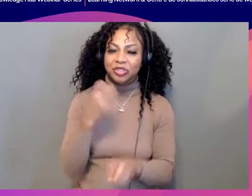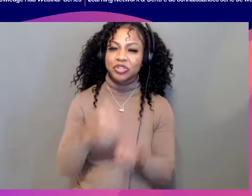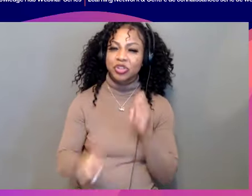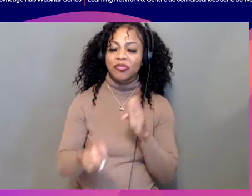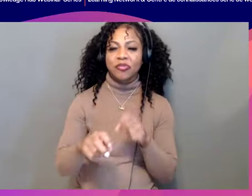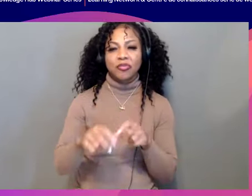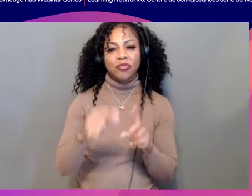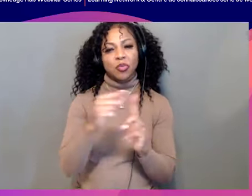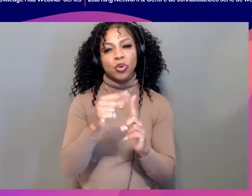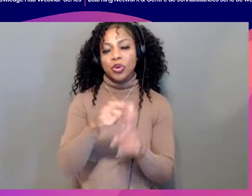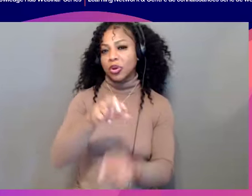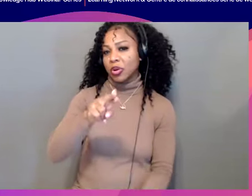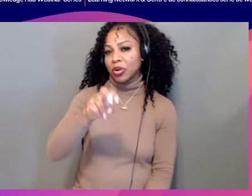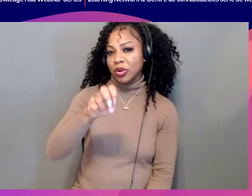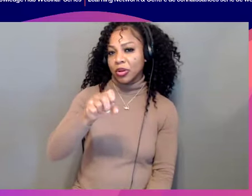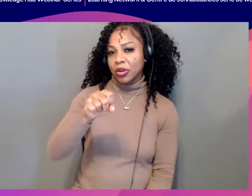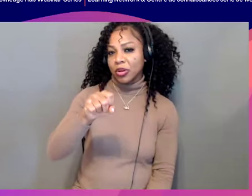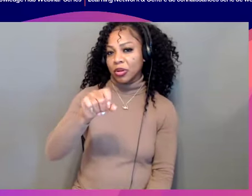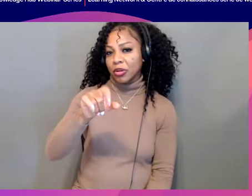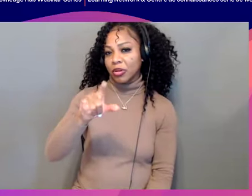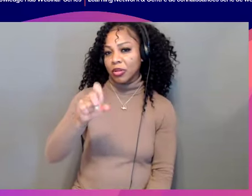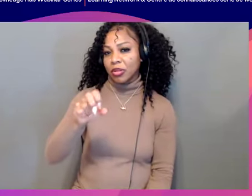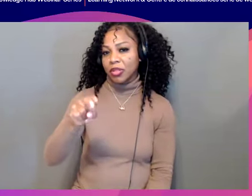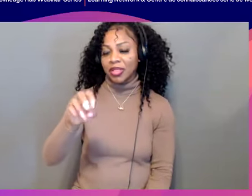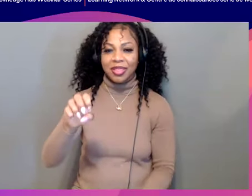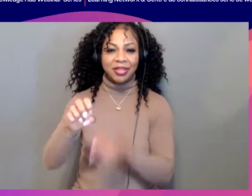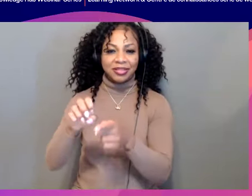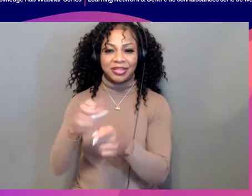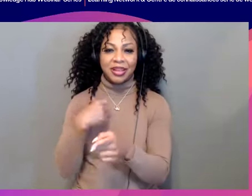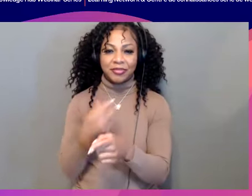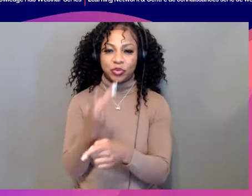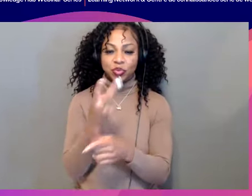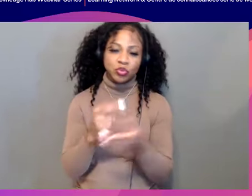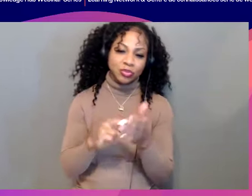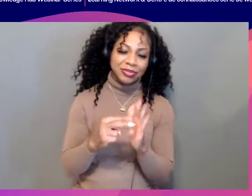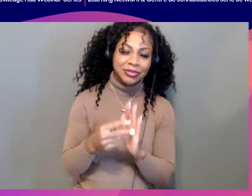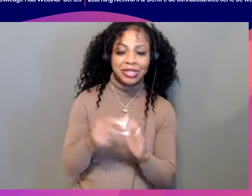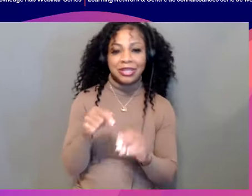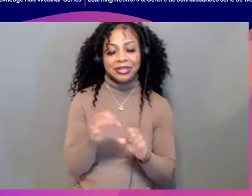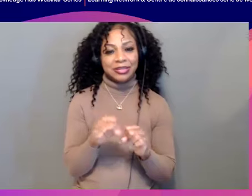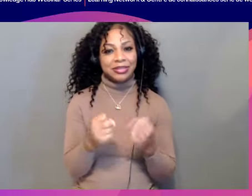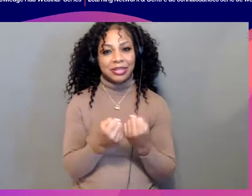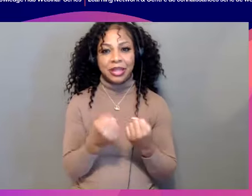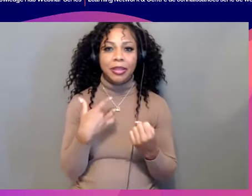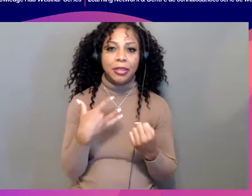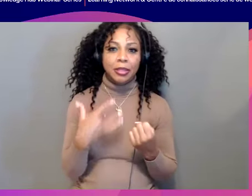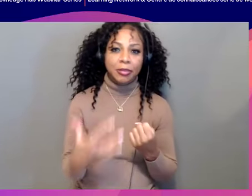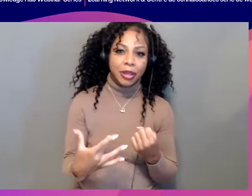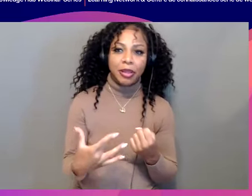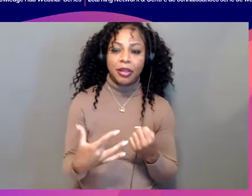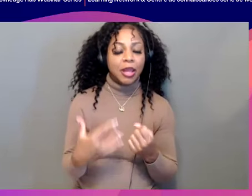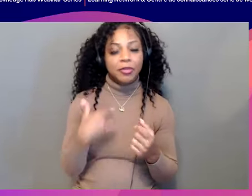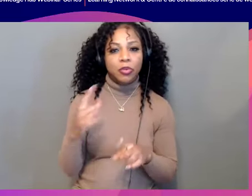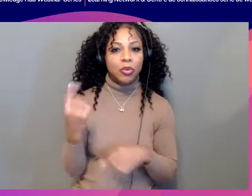because resilience is a bit of a double-edged sword, right? We are living in a society where we've always existed and we shouldn't have to